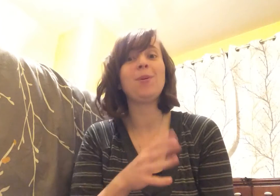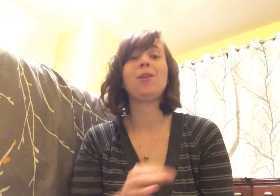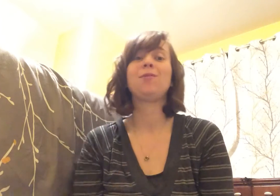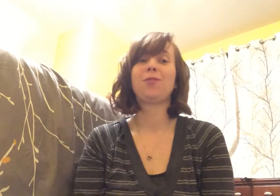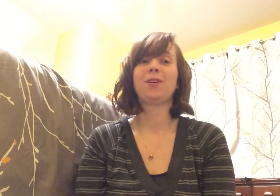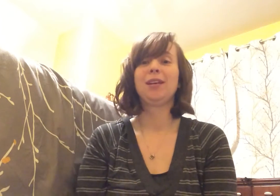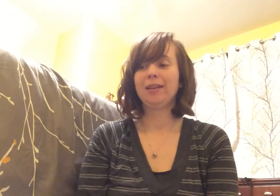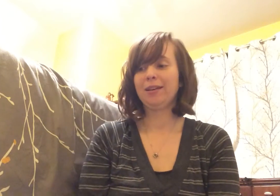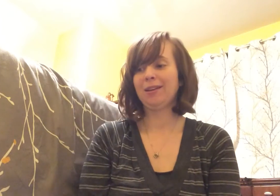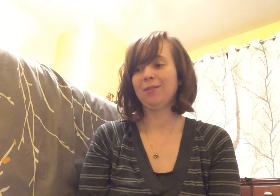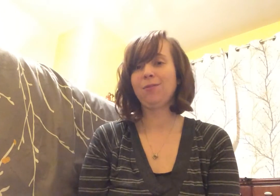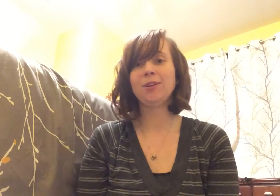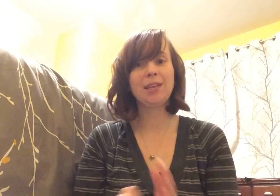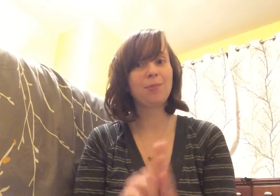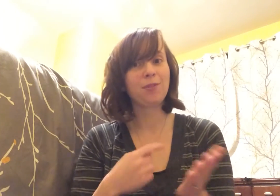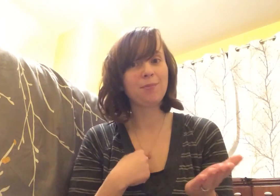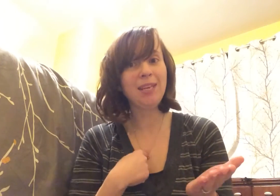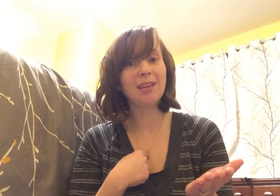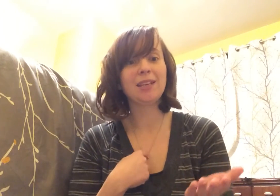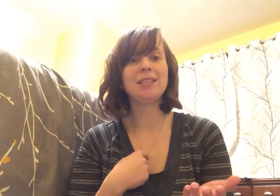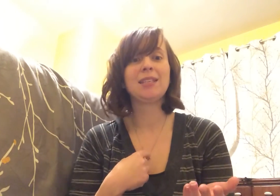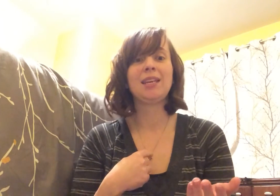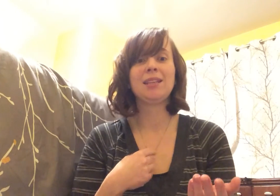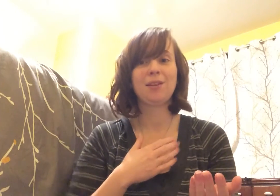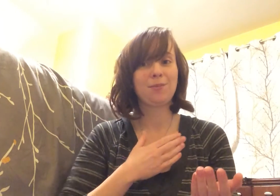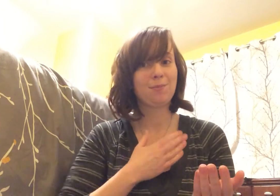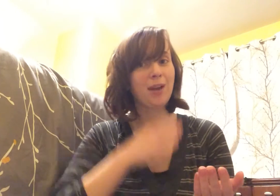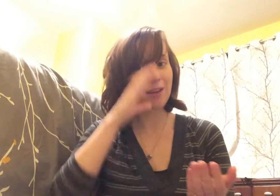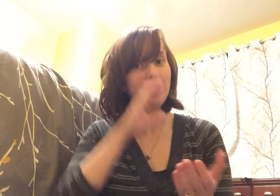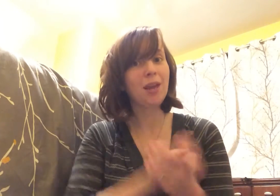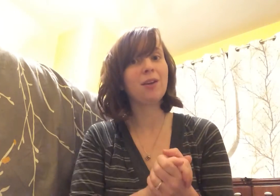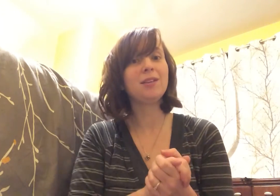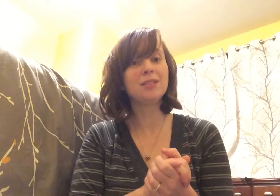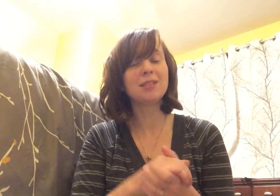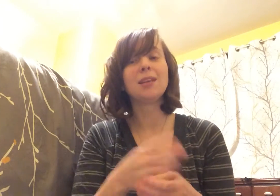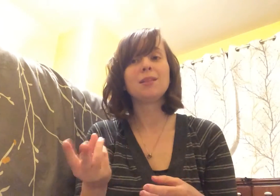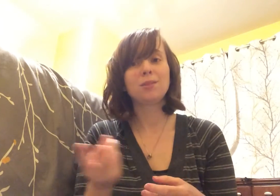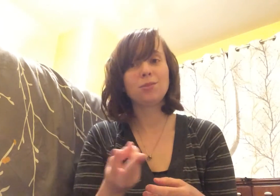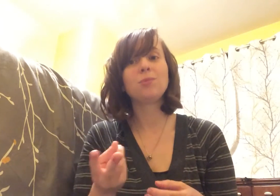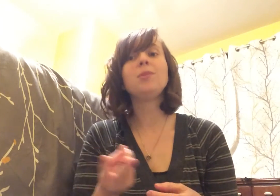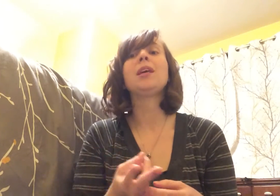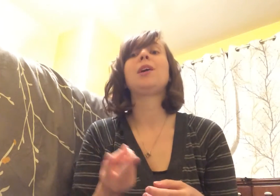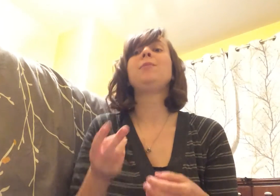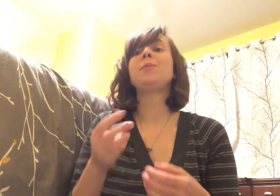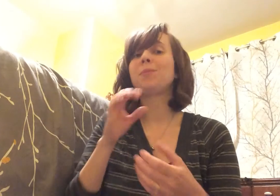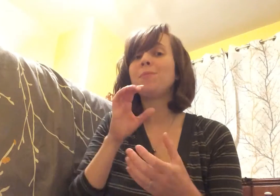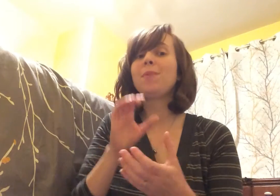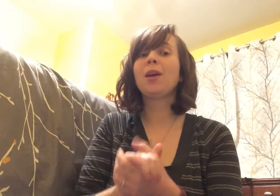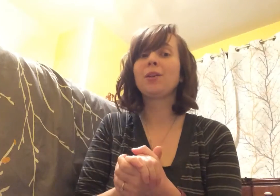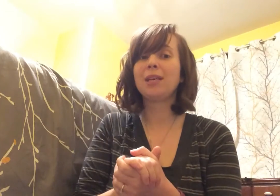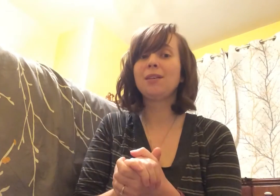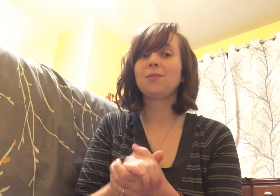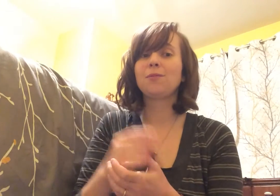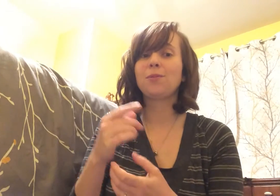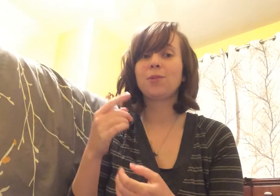married for. For example, for me, I can say that my parents, two of them, have been married